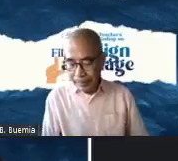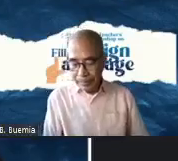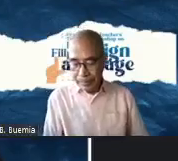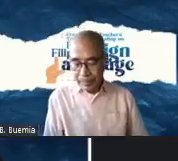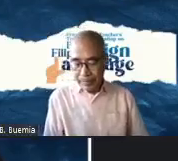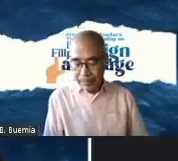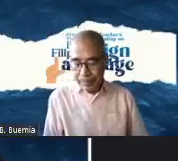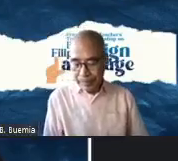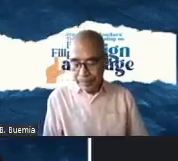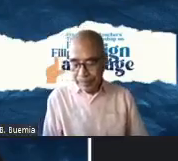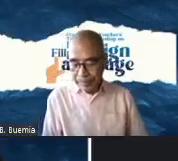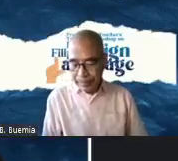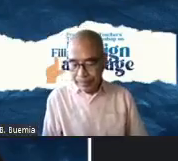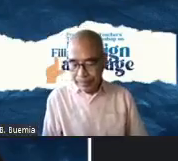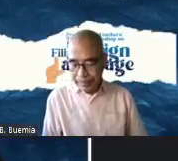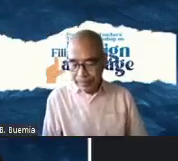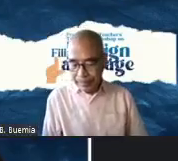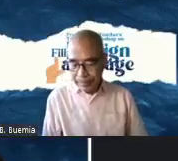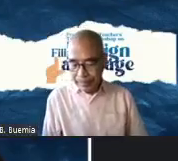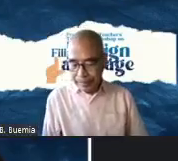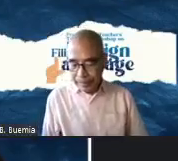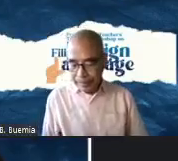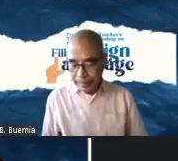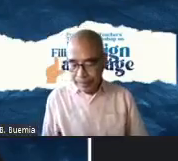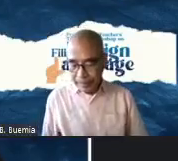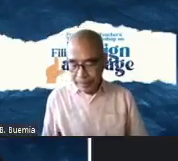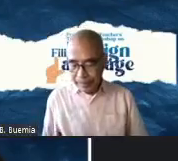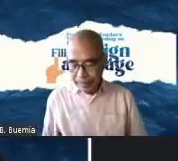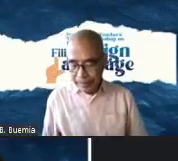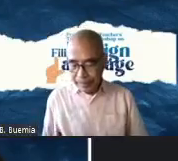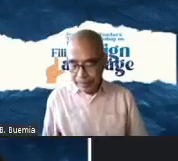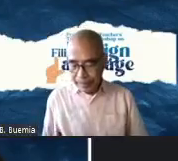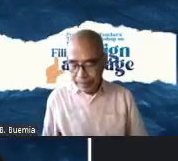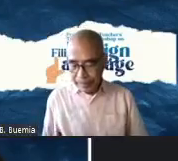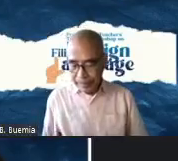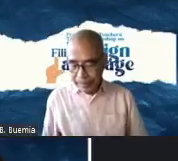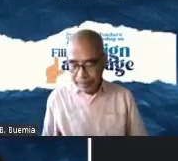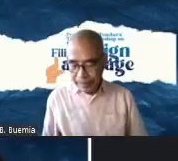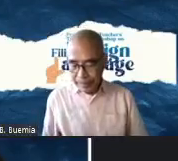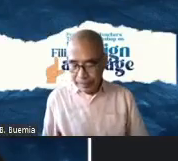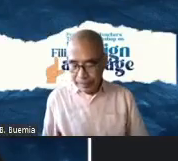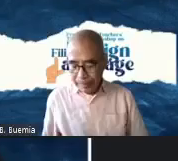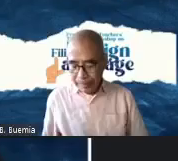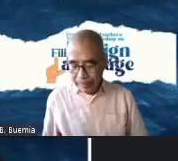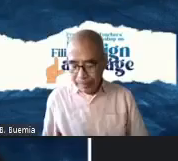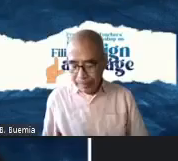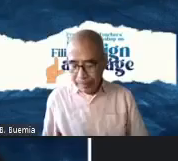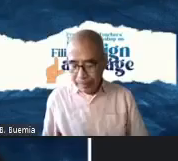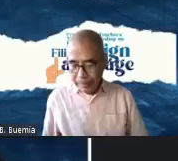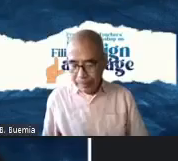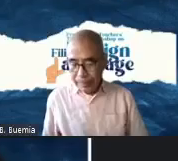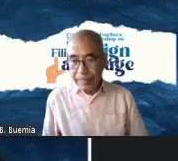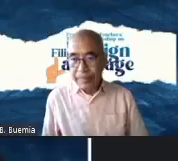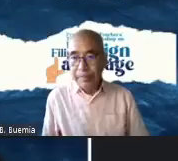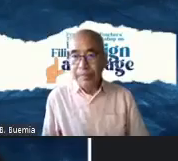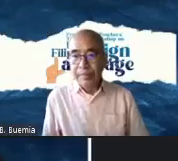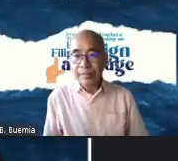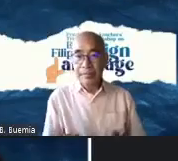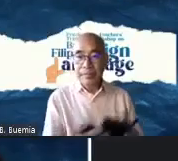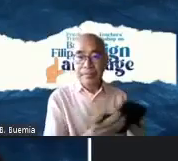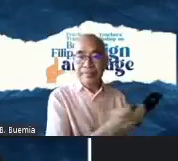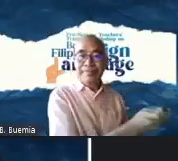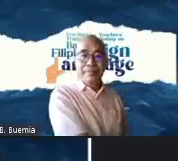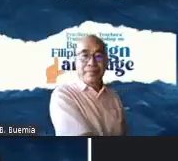FFL or Filipino Sign Language allows us in inclusive education and to support them para ma-feel nila na equal and they